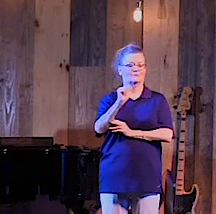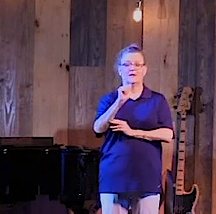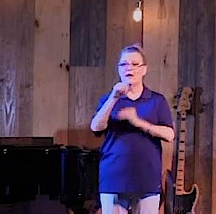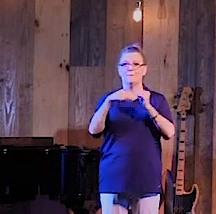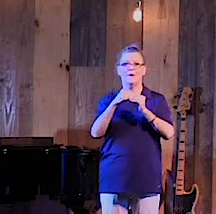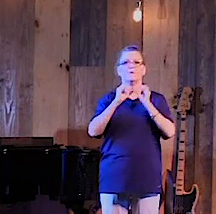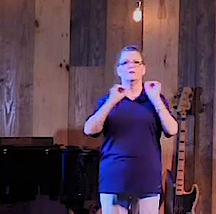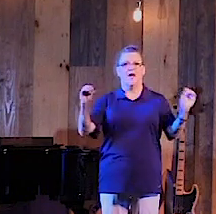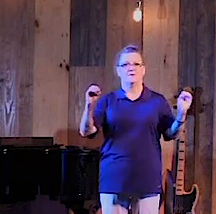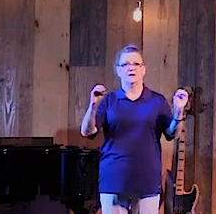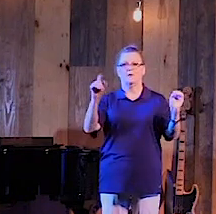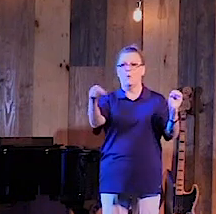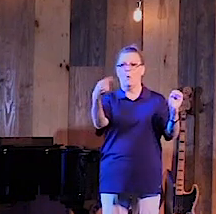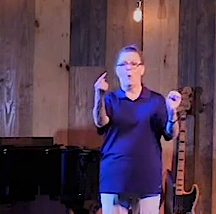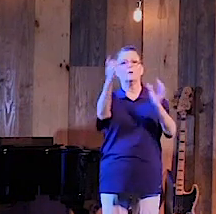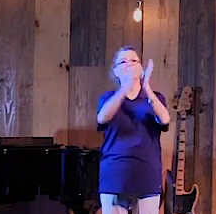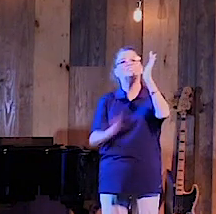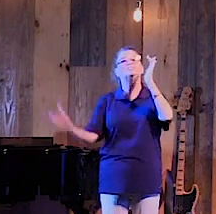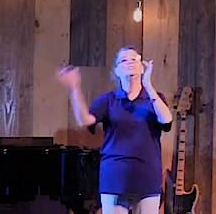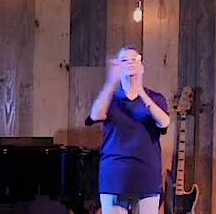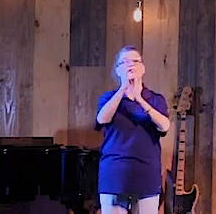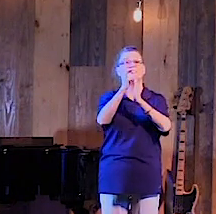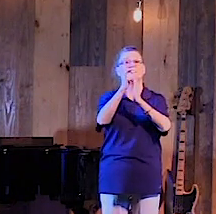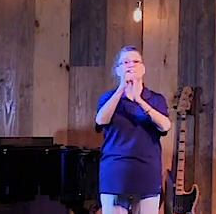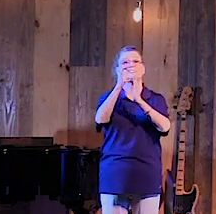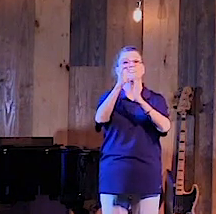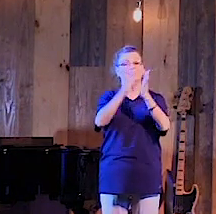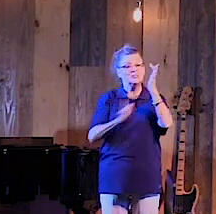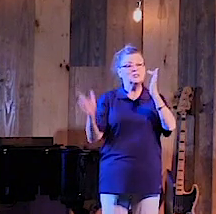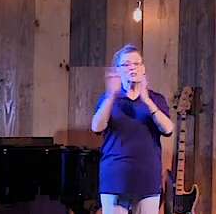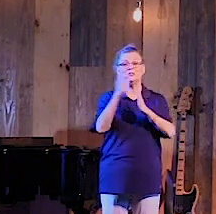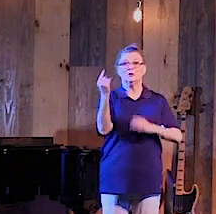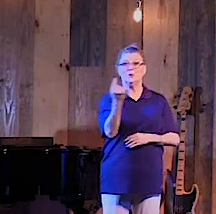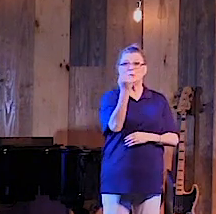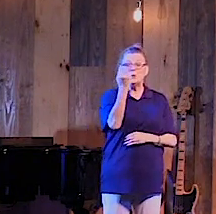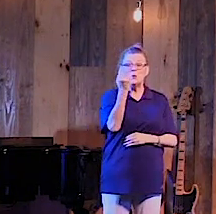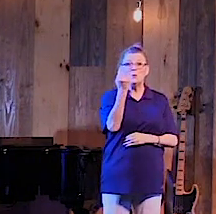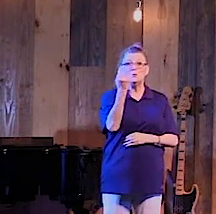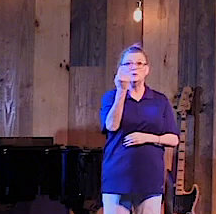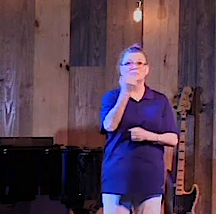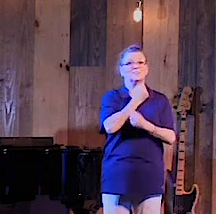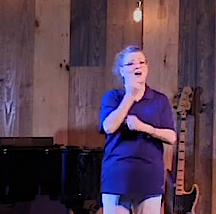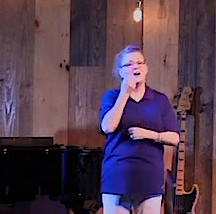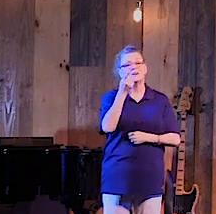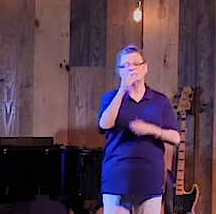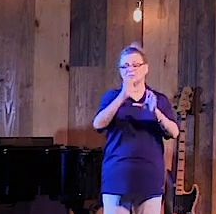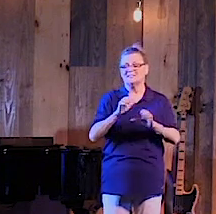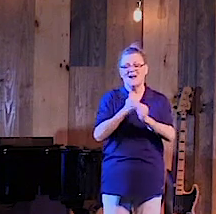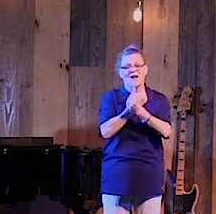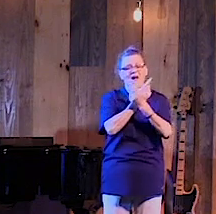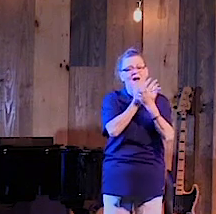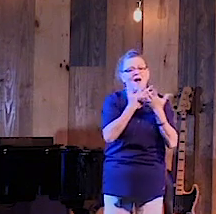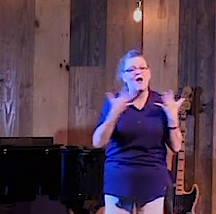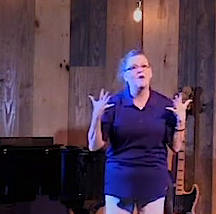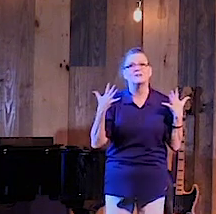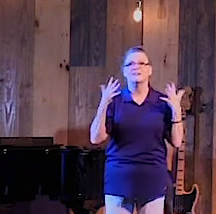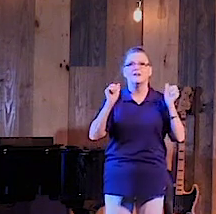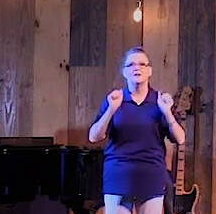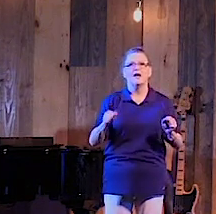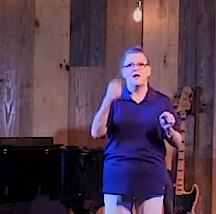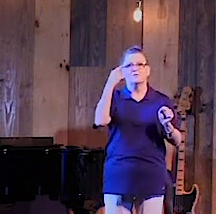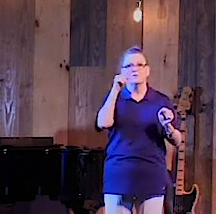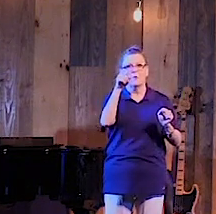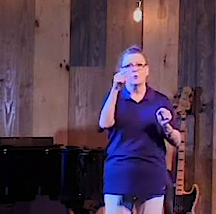but Jesus and Jesus alone. He loves you and he has done everything possible for you to come inside the